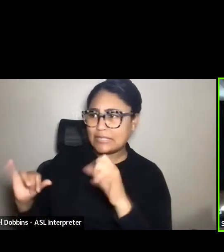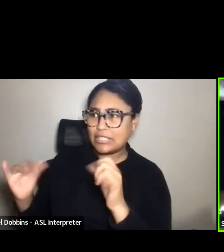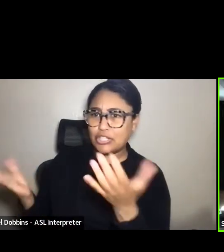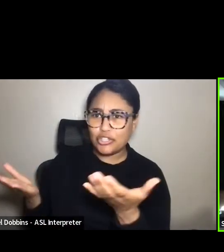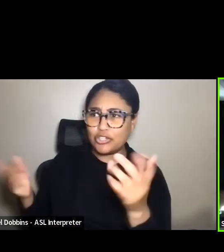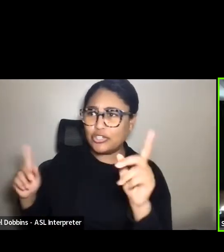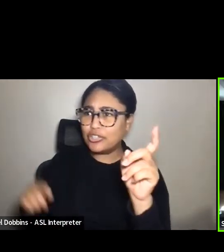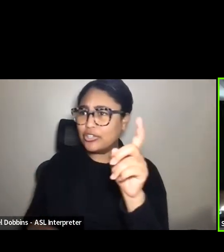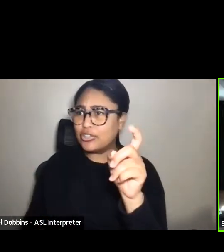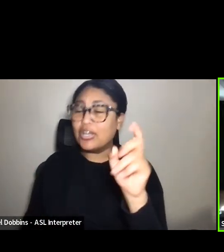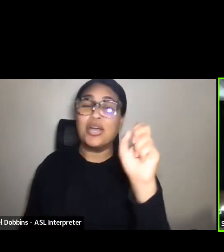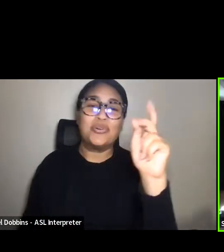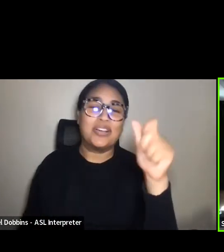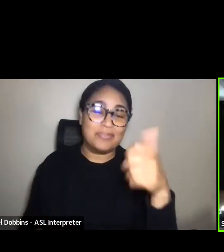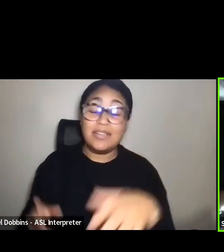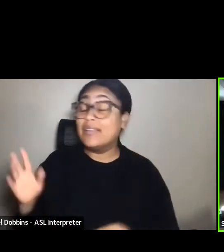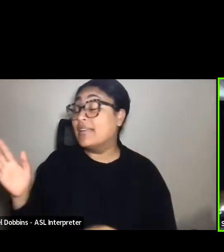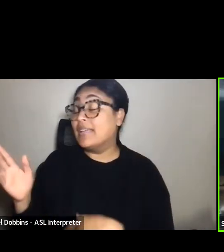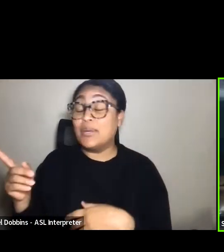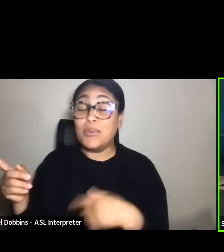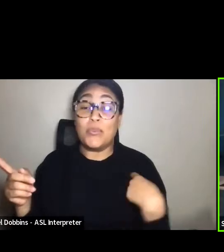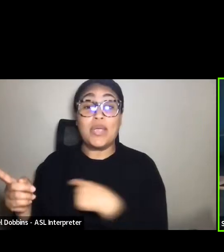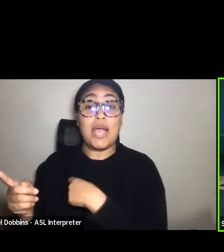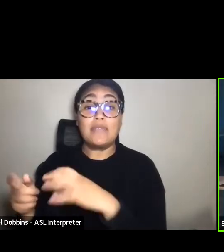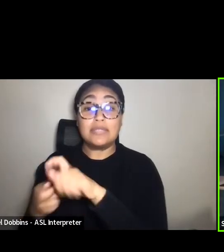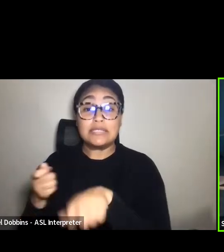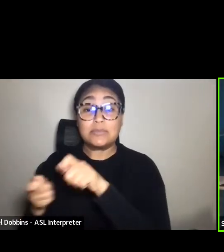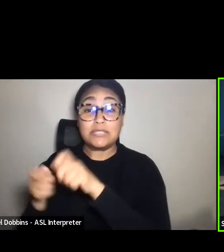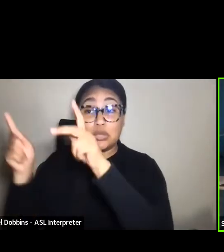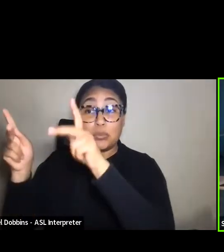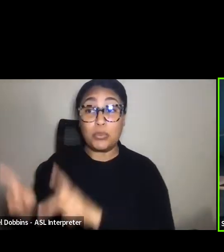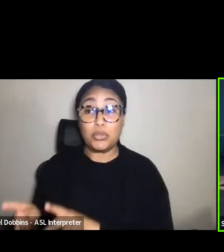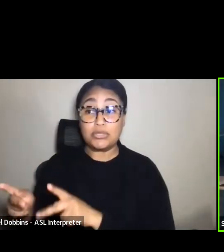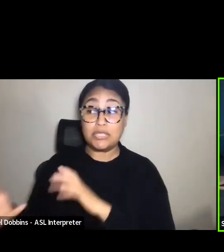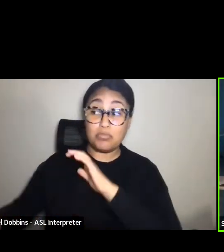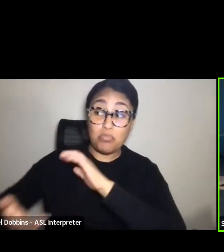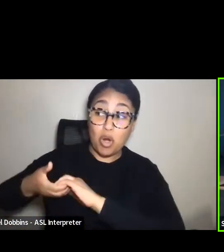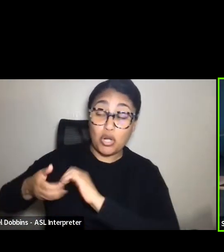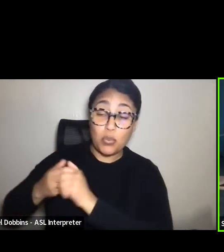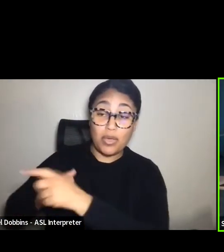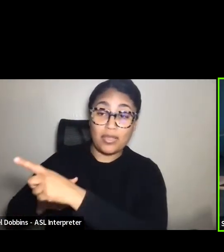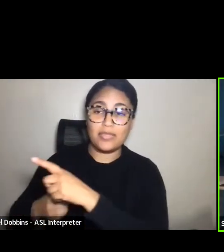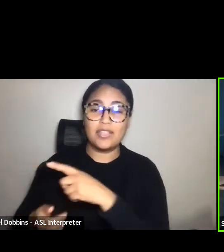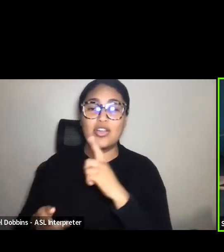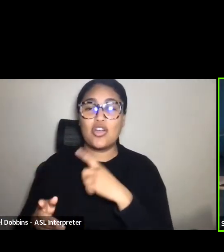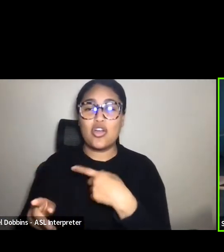still? Okay. But we have a particular partner we work Yes. with, Turnitin. Turnitin is kind of